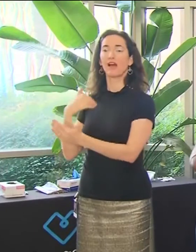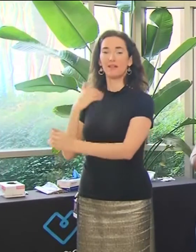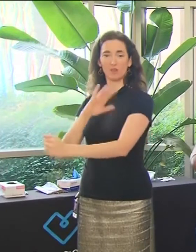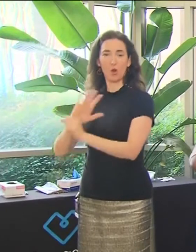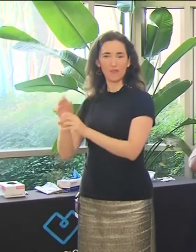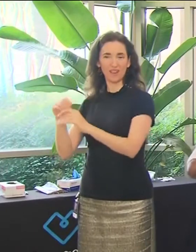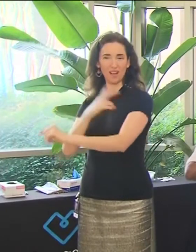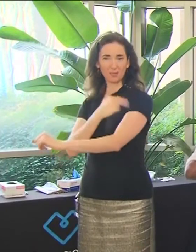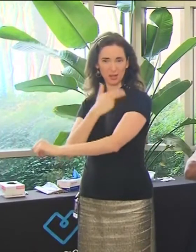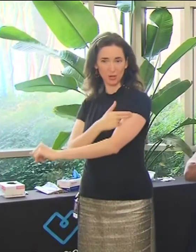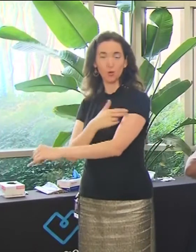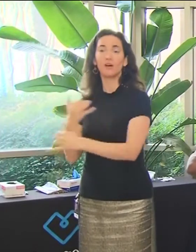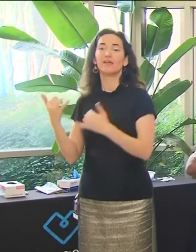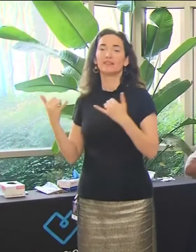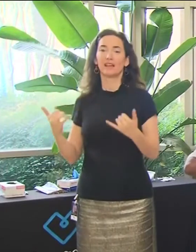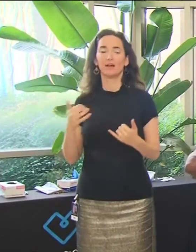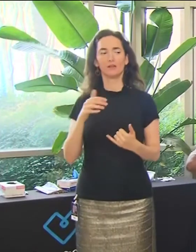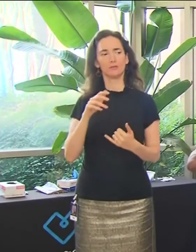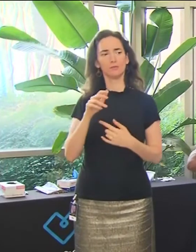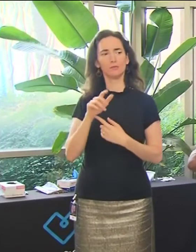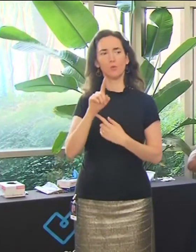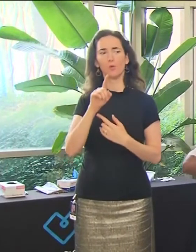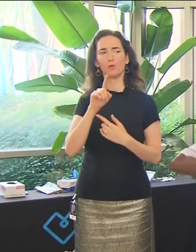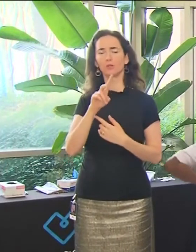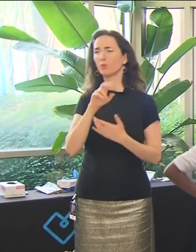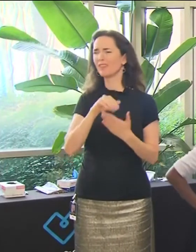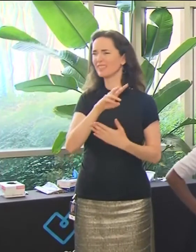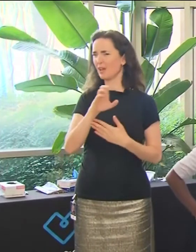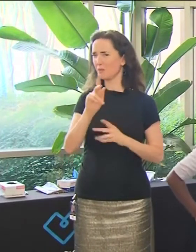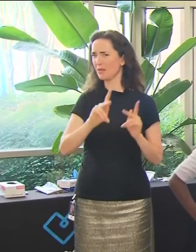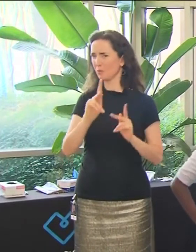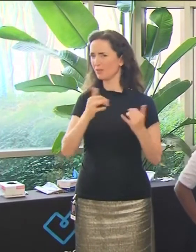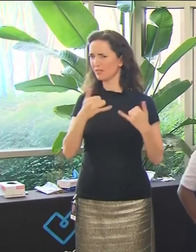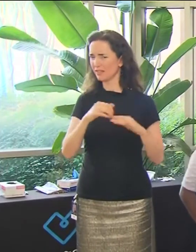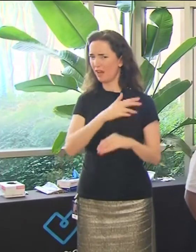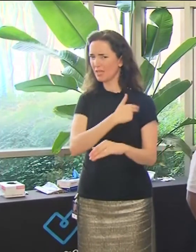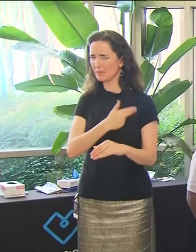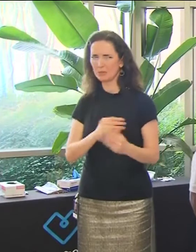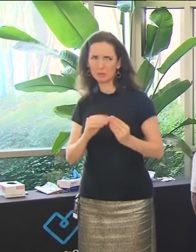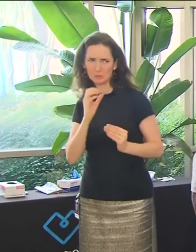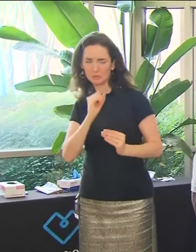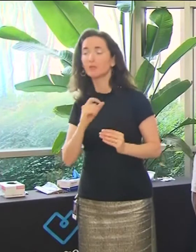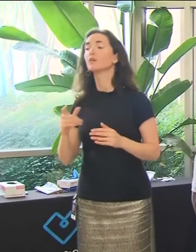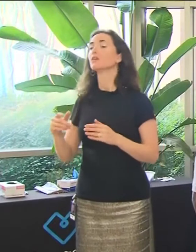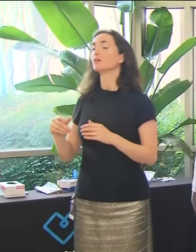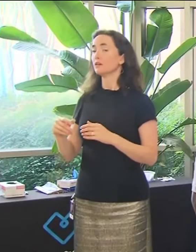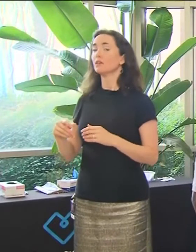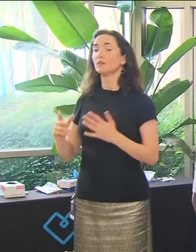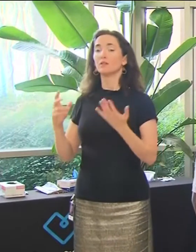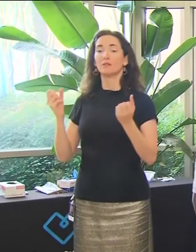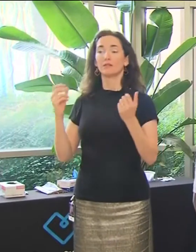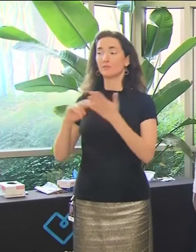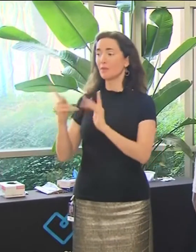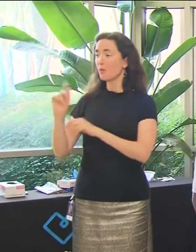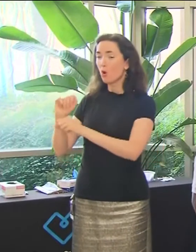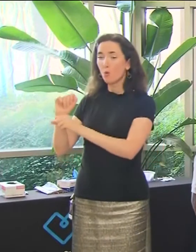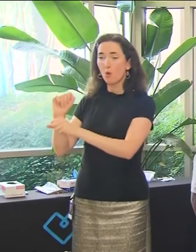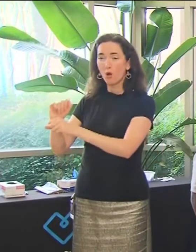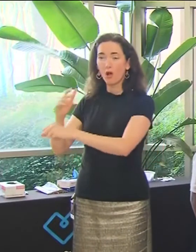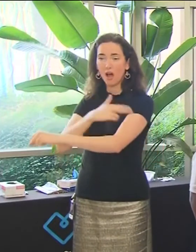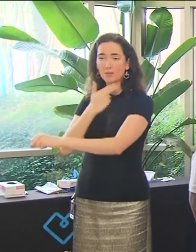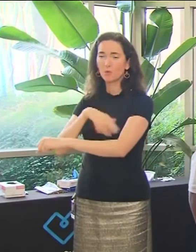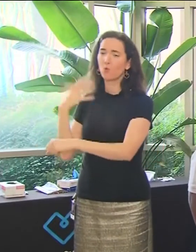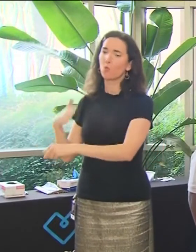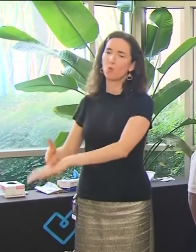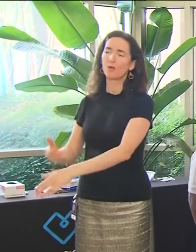than 640 people hospitalized, we know the efforts of our healthcare workers and healthcare entities have made tremendous strides. But again, we're